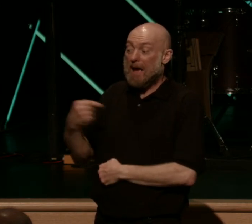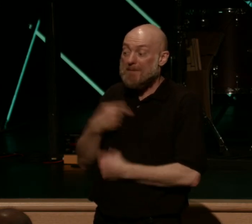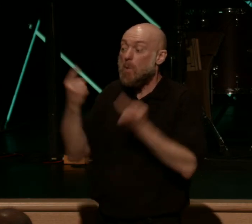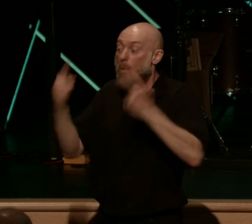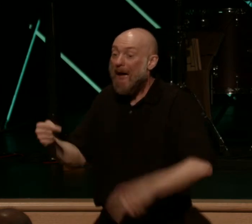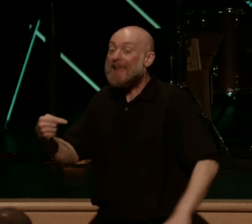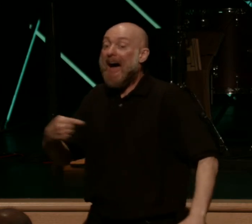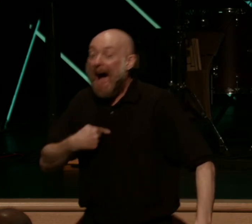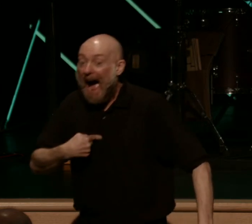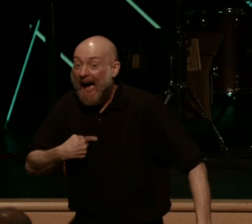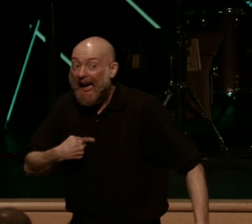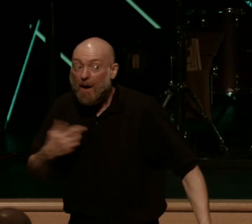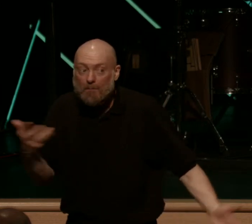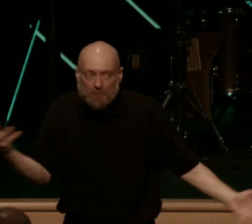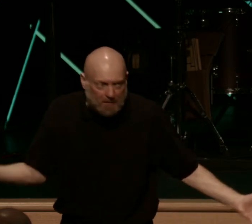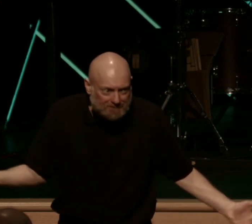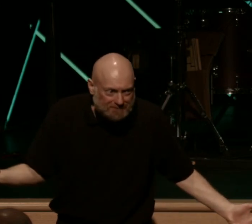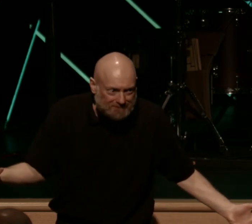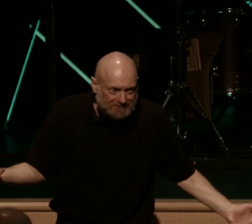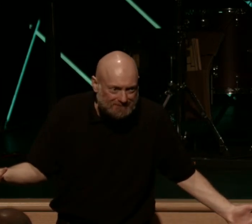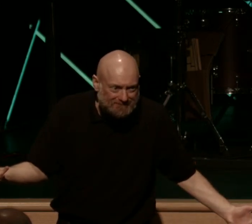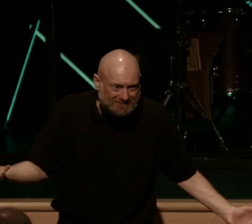I...